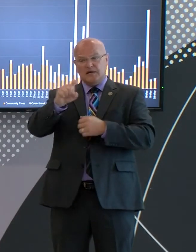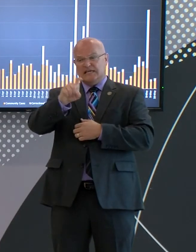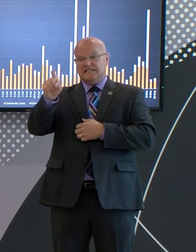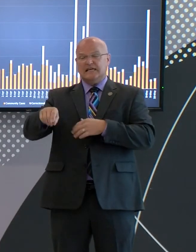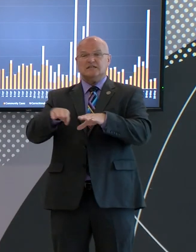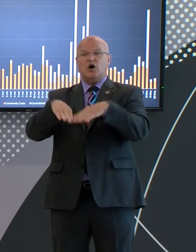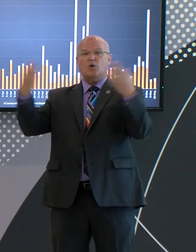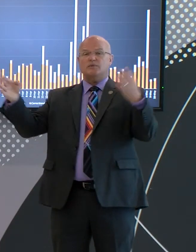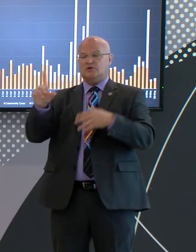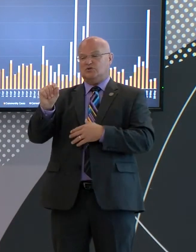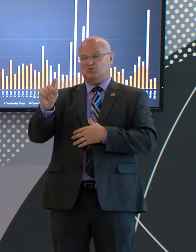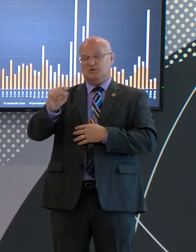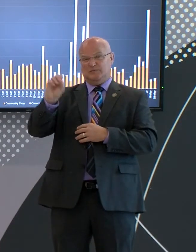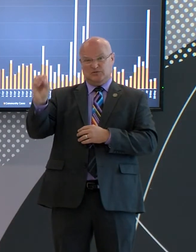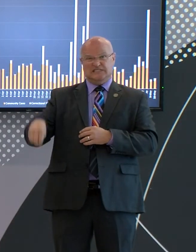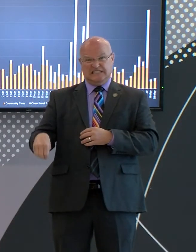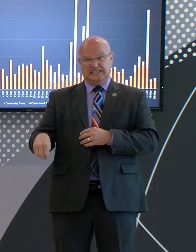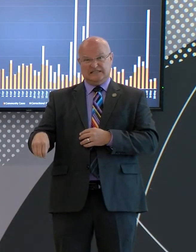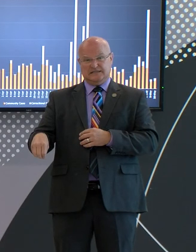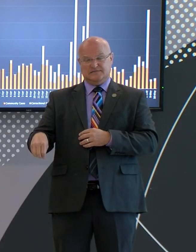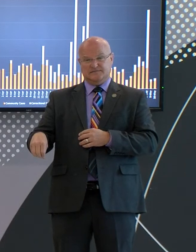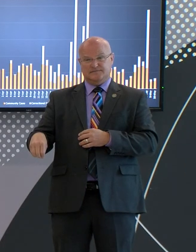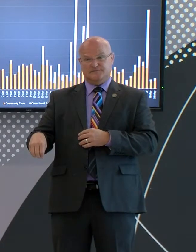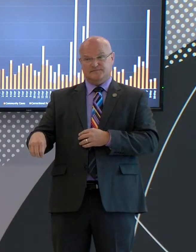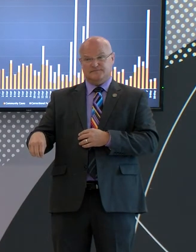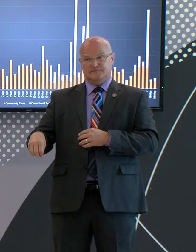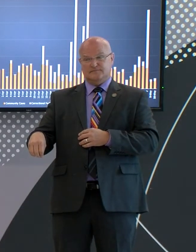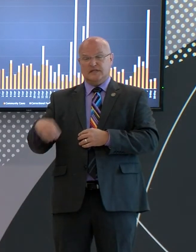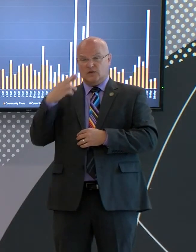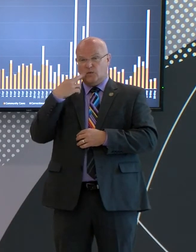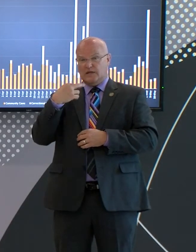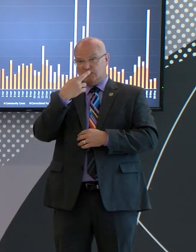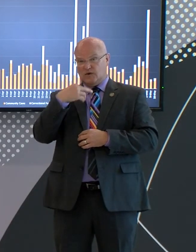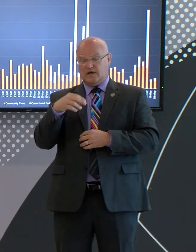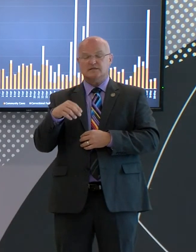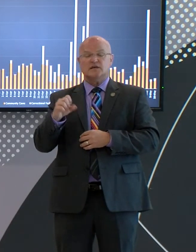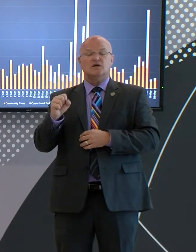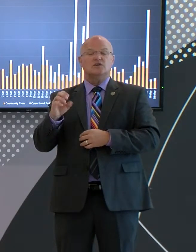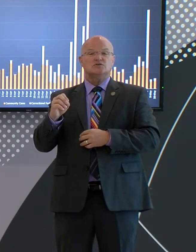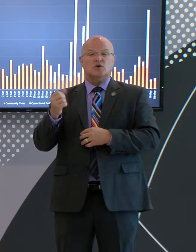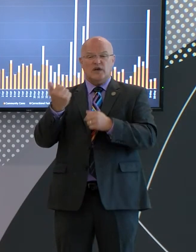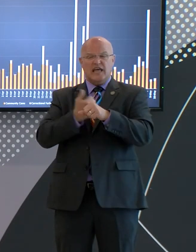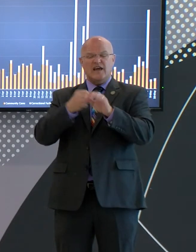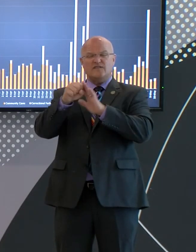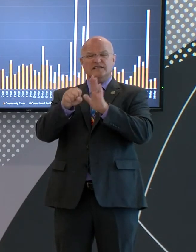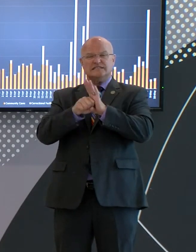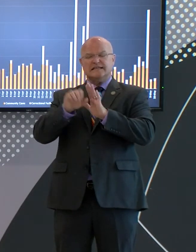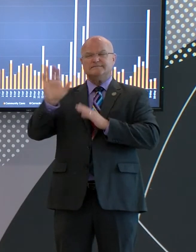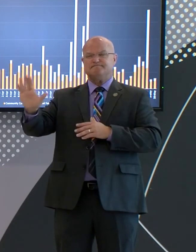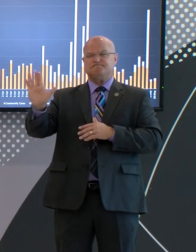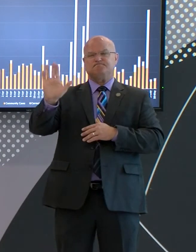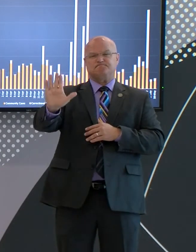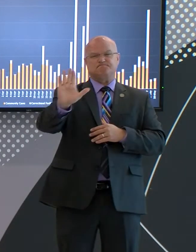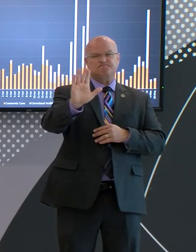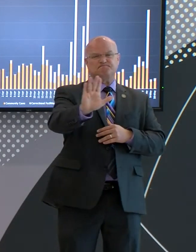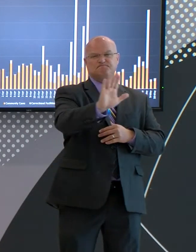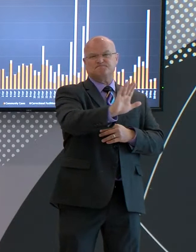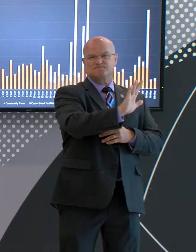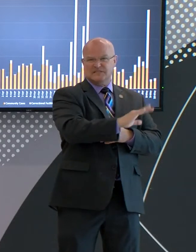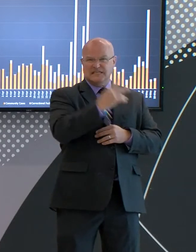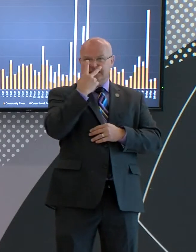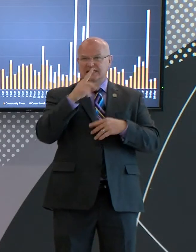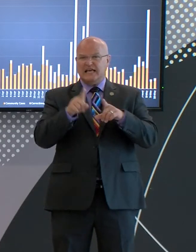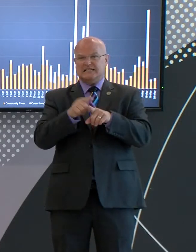opened up to 20% occupancy in the restaurants. And so every state goes at what they see